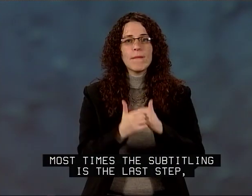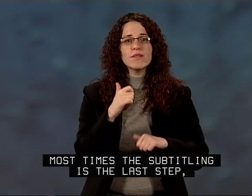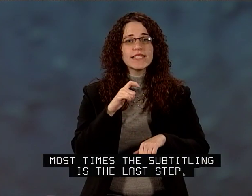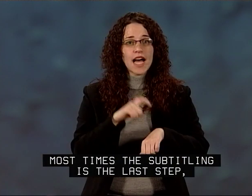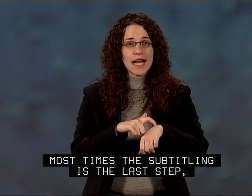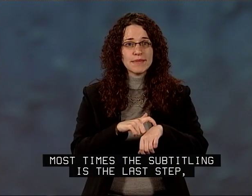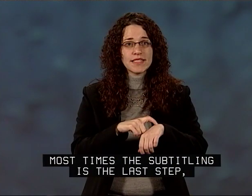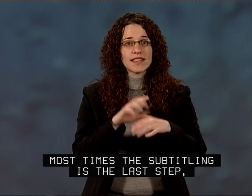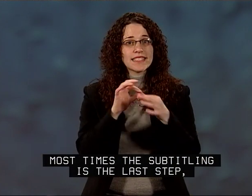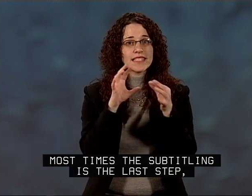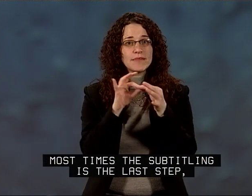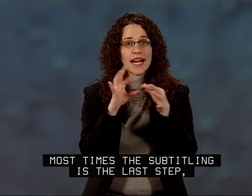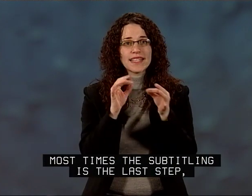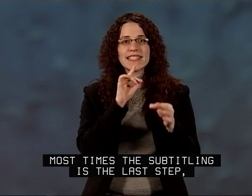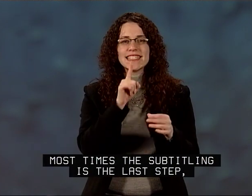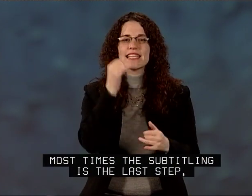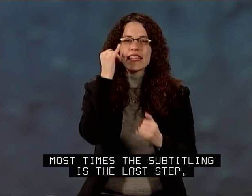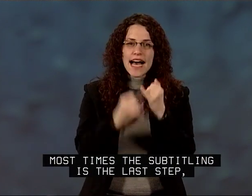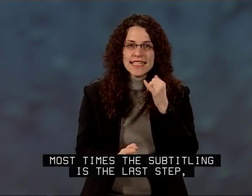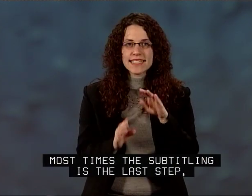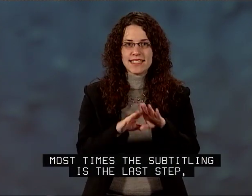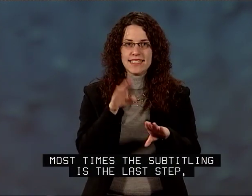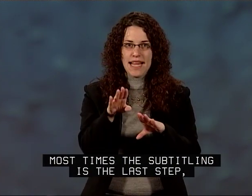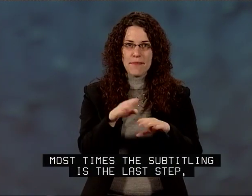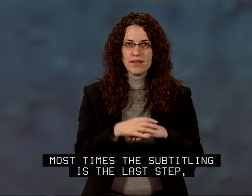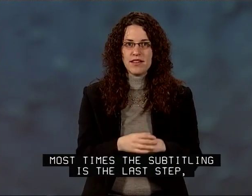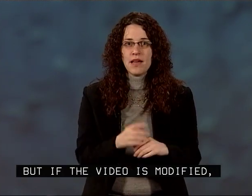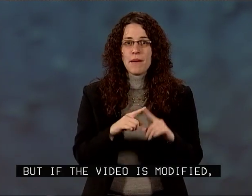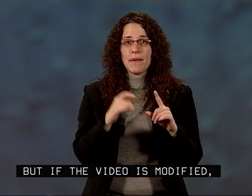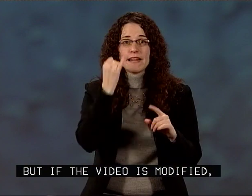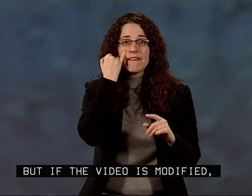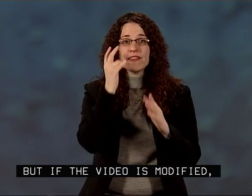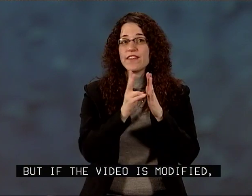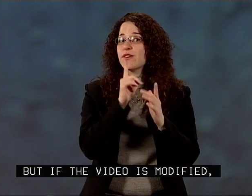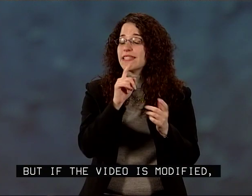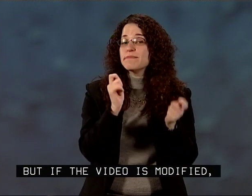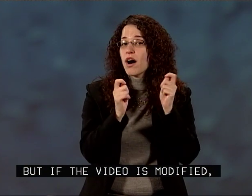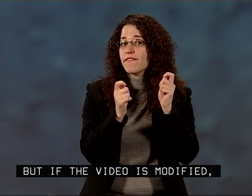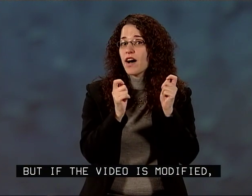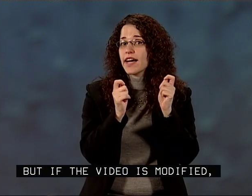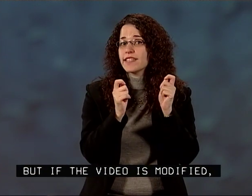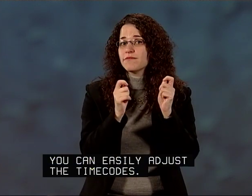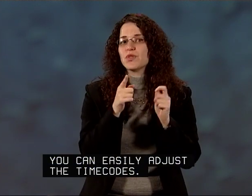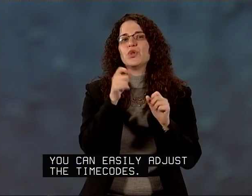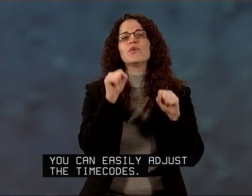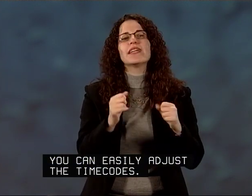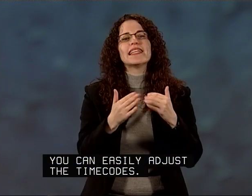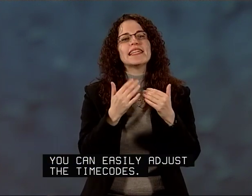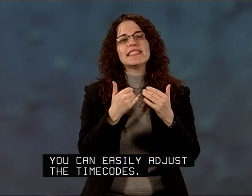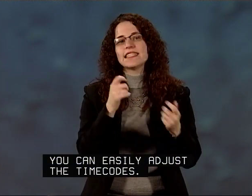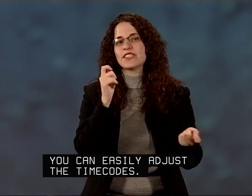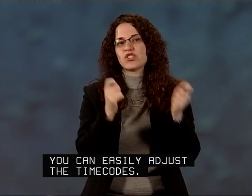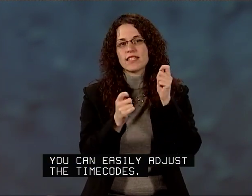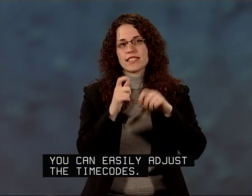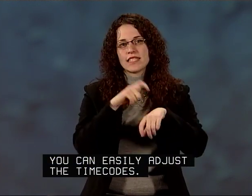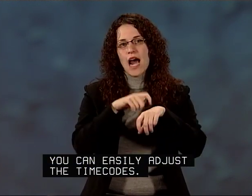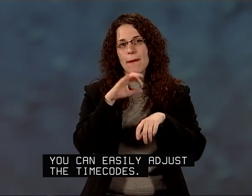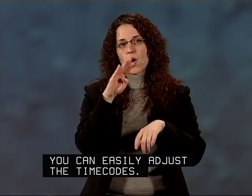Most times, the subtitling is the last step, but if the video is modified, you can easily adjust the time